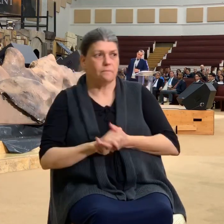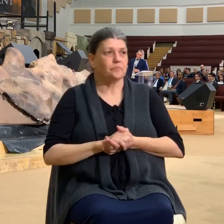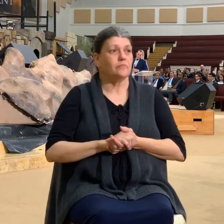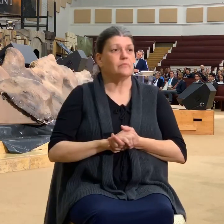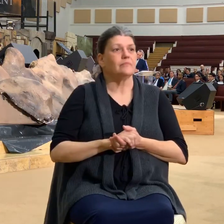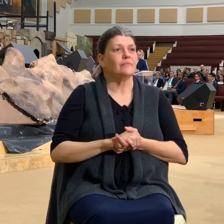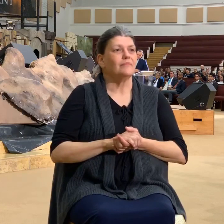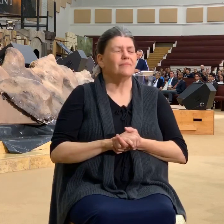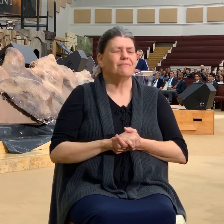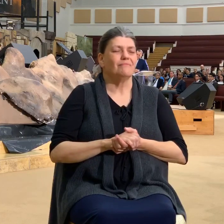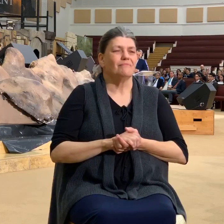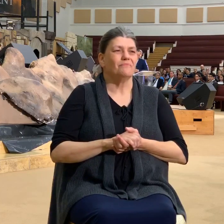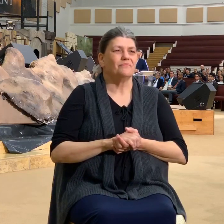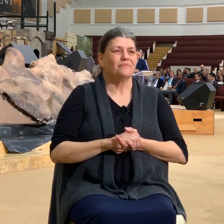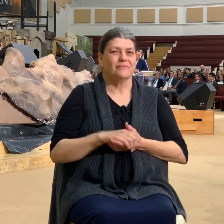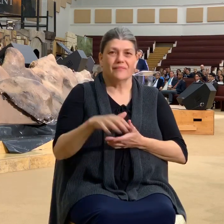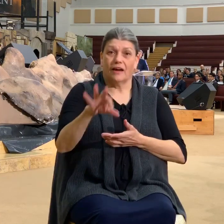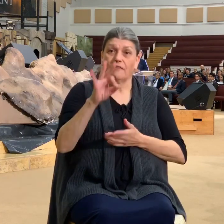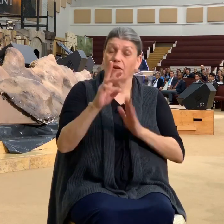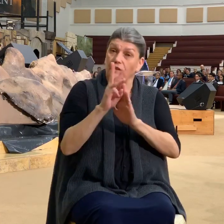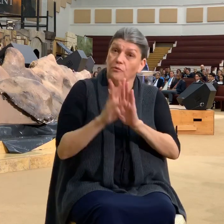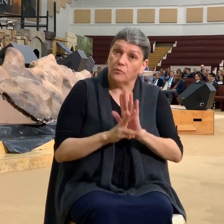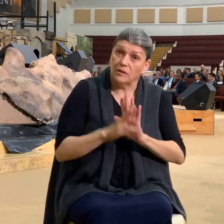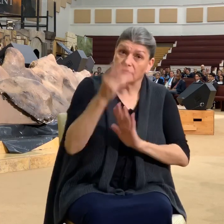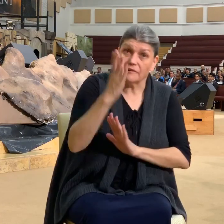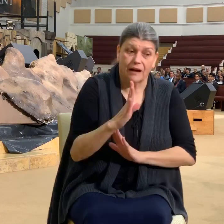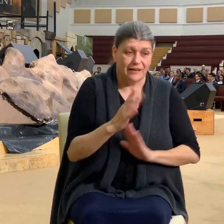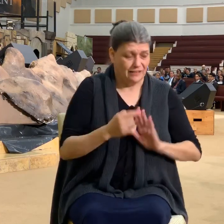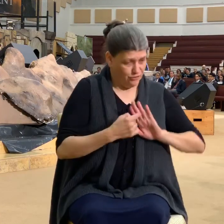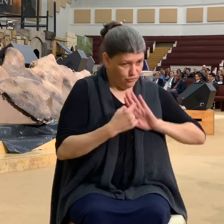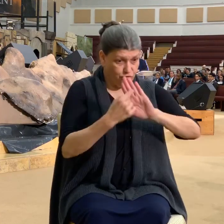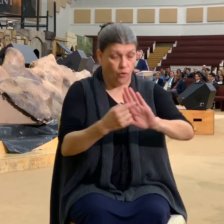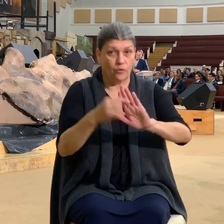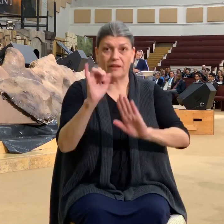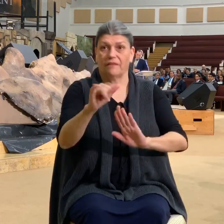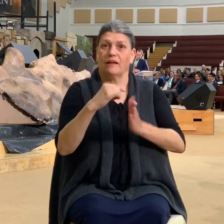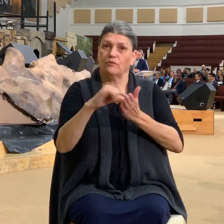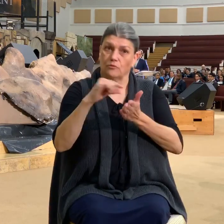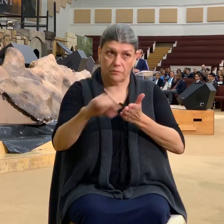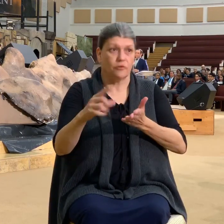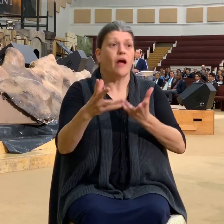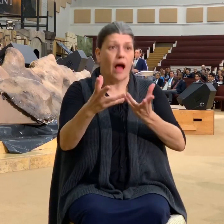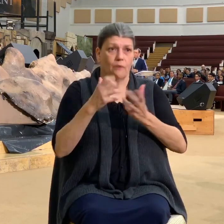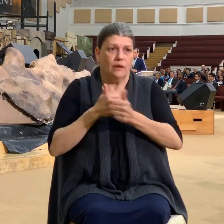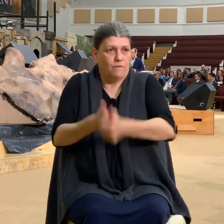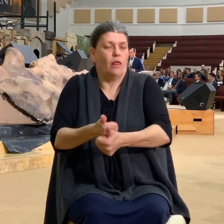and I find the will of God represented in that scripture, I'm ready to live with. Amen.